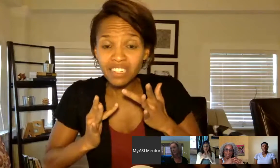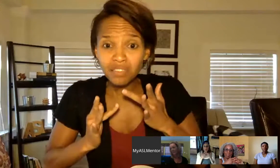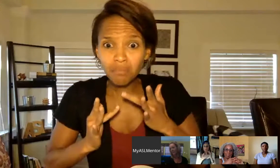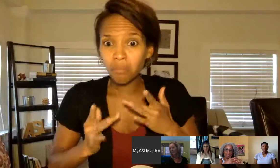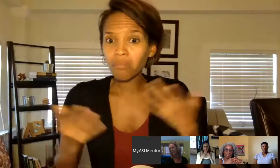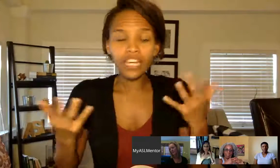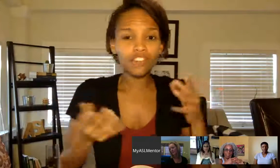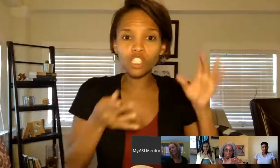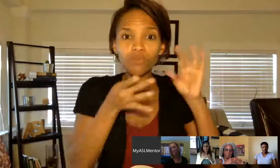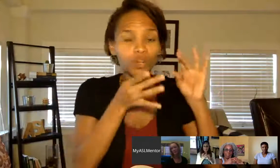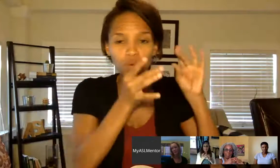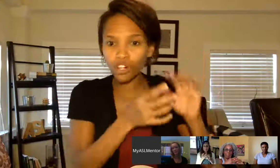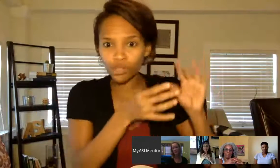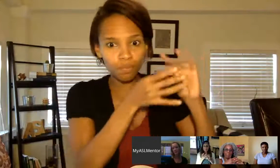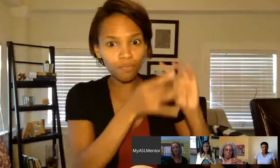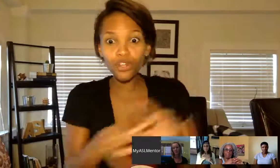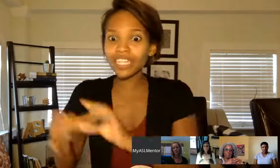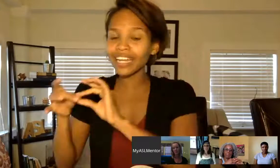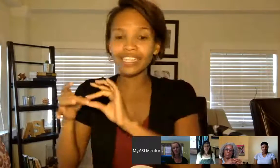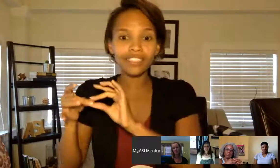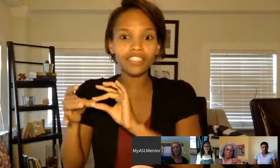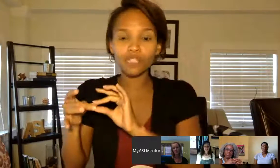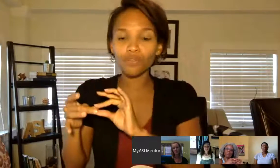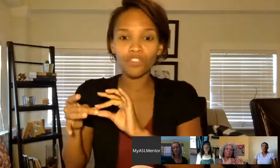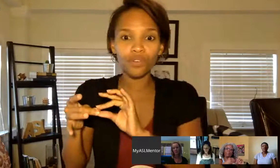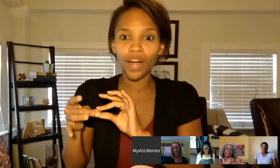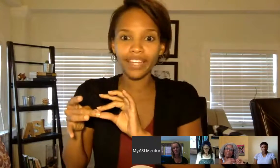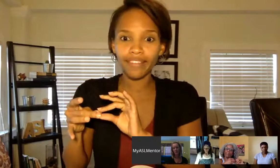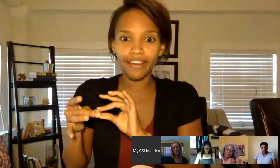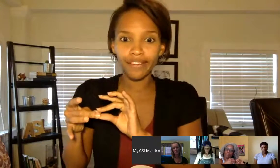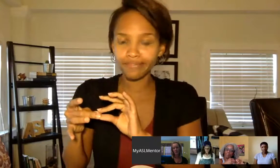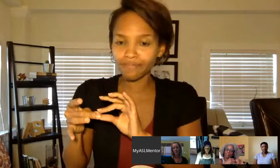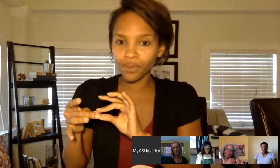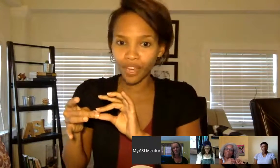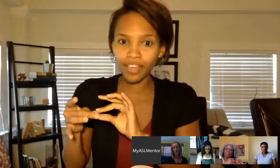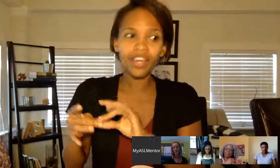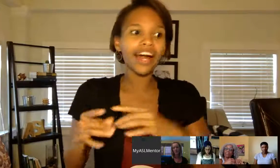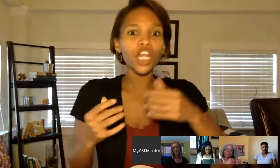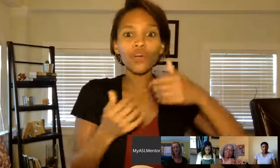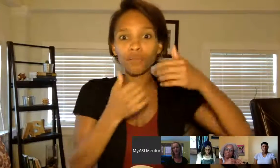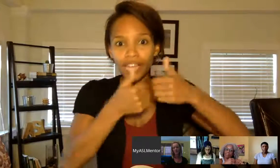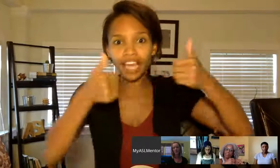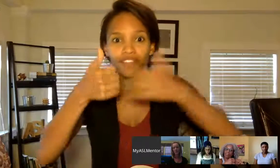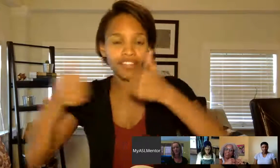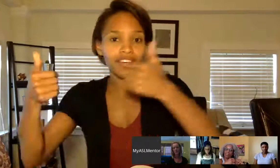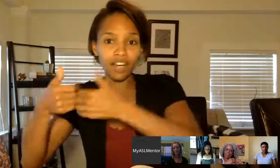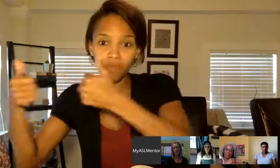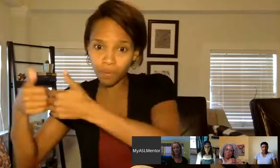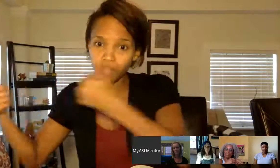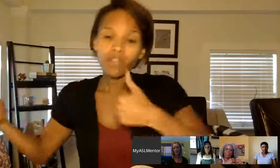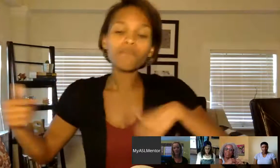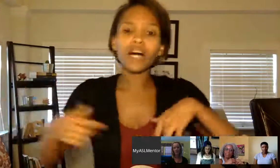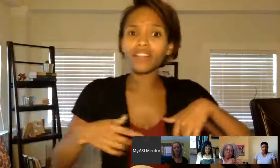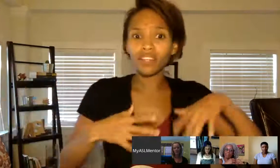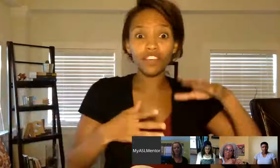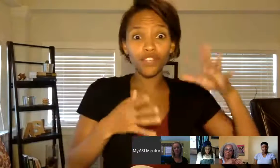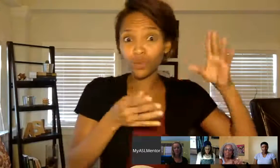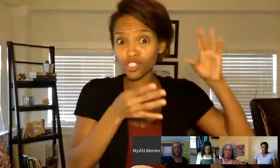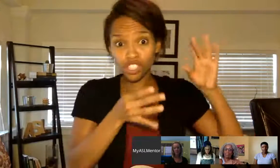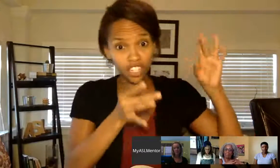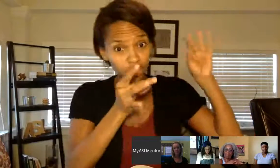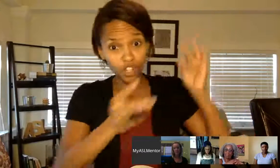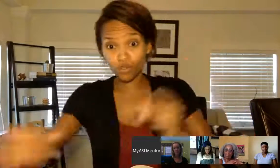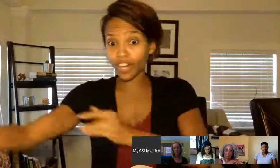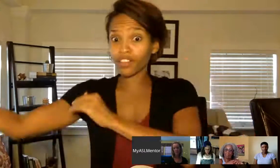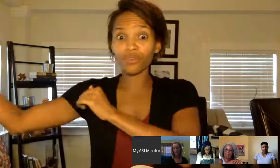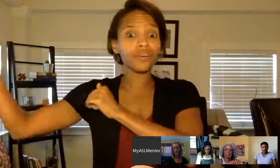that, it works really nicely and smoothly right in there, okay? I know we break everything up, but if you were